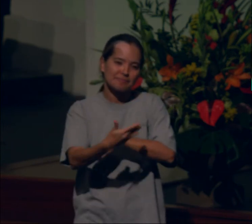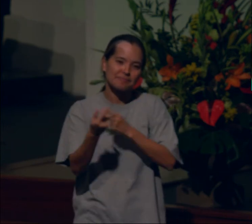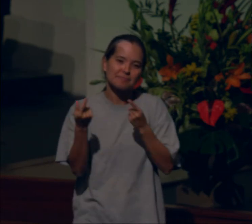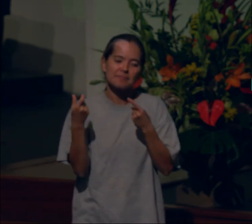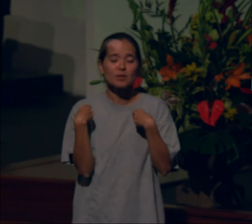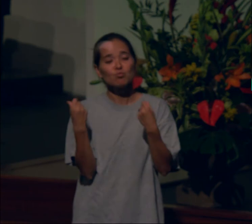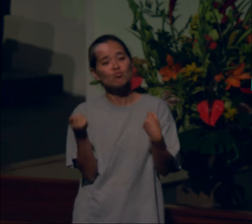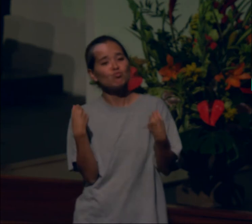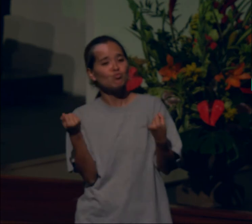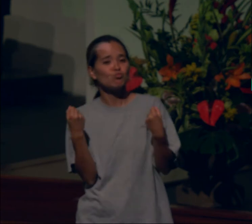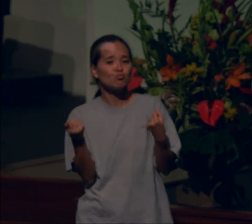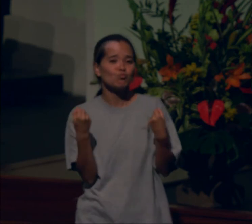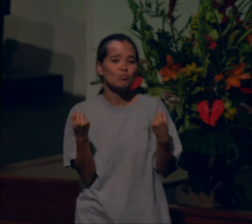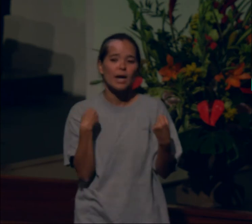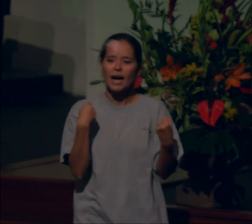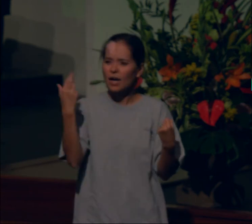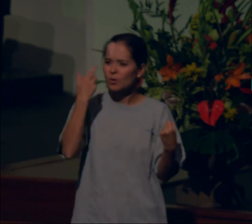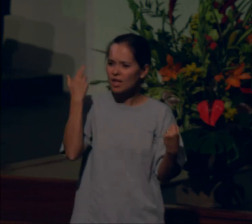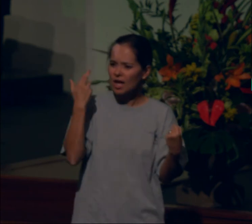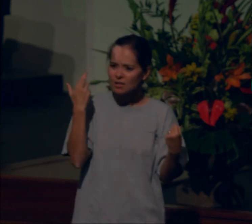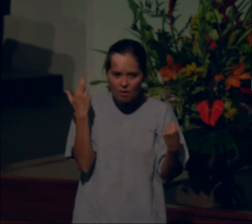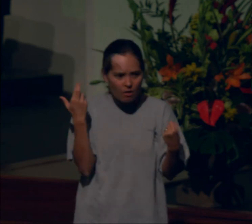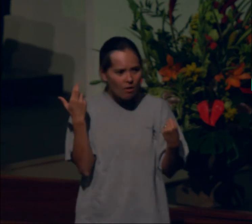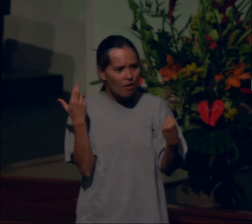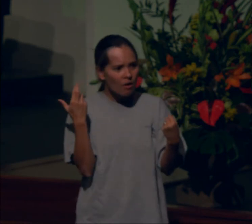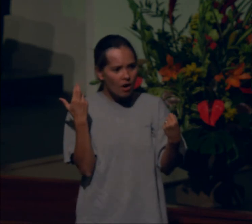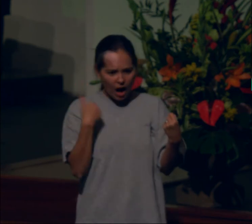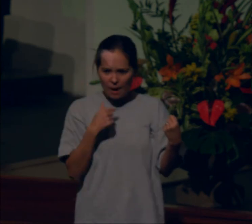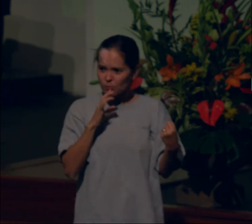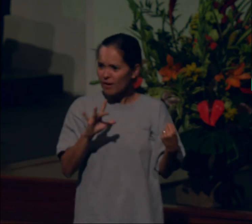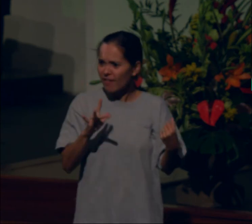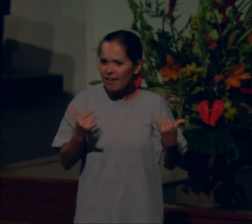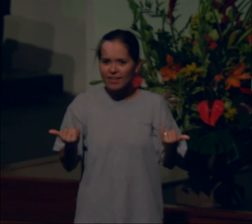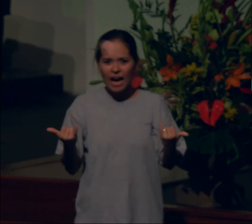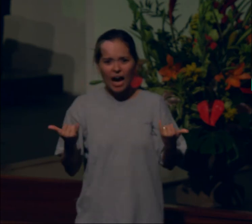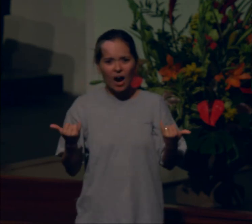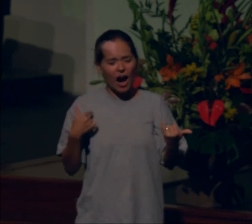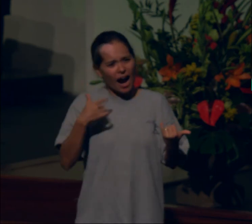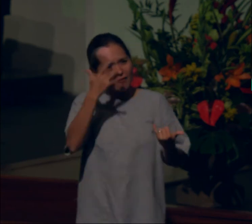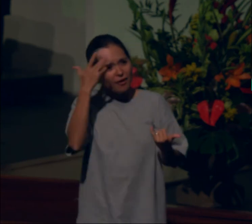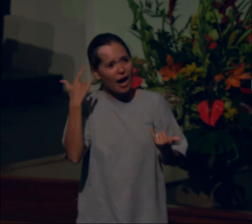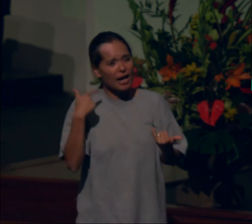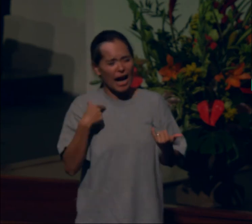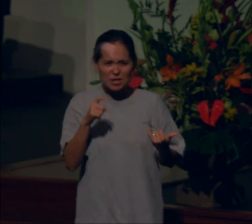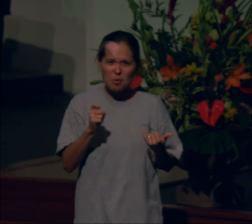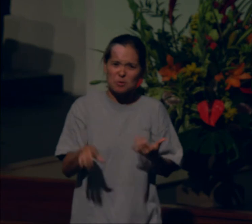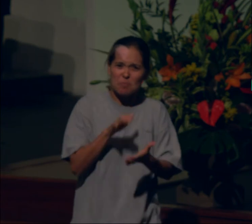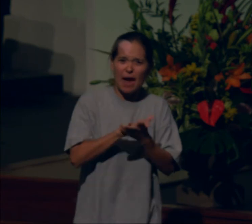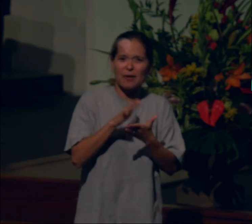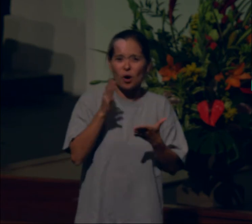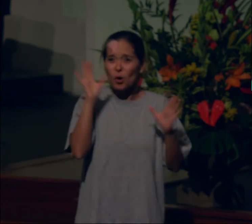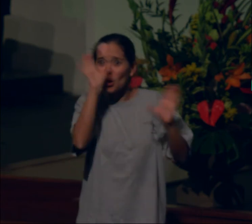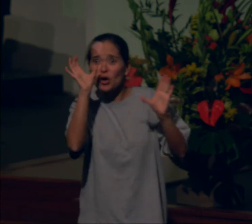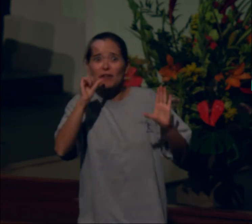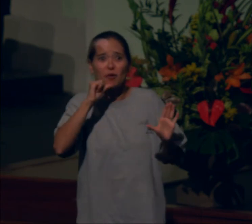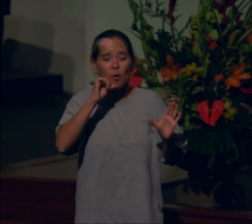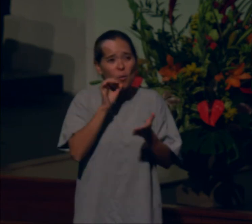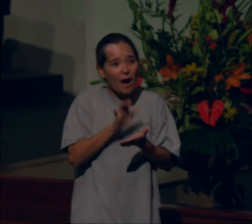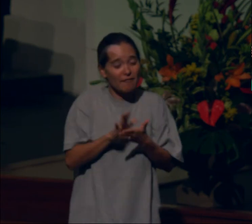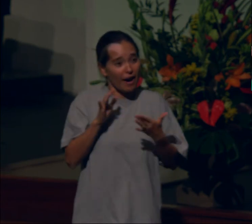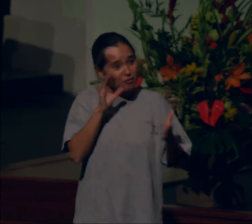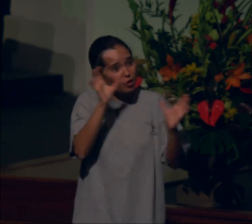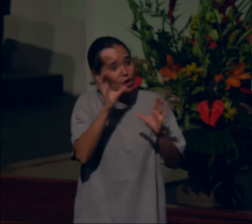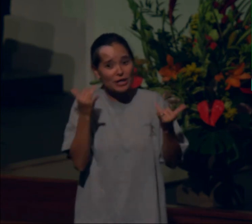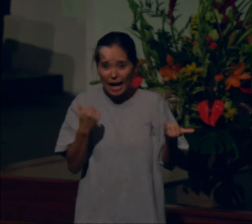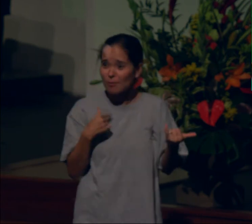cruising along, and I realized, oh, I'm 25. I forgot I'm supposed to be married, or at least looking for a wife. I got to start looking